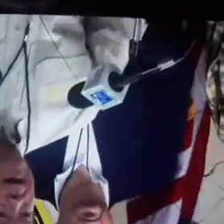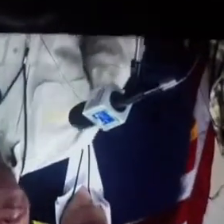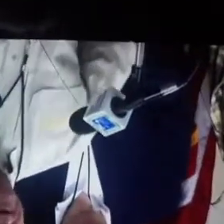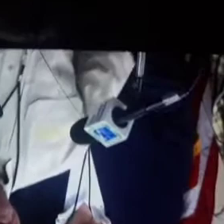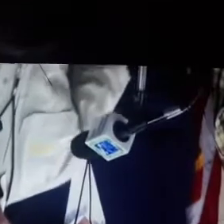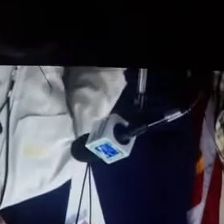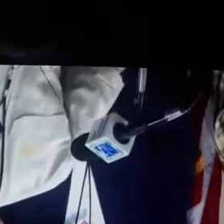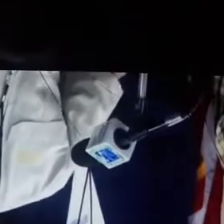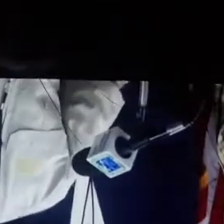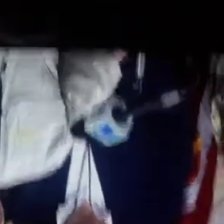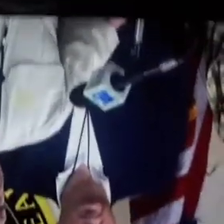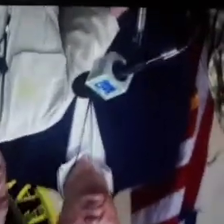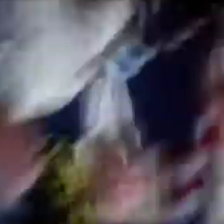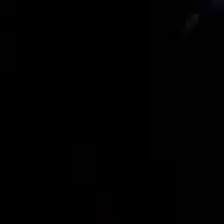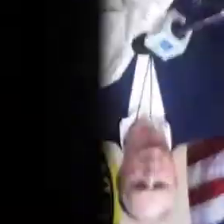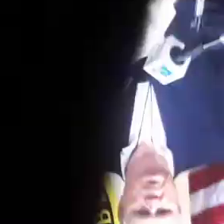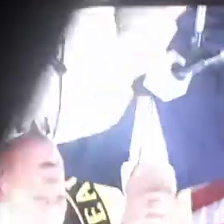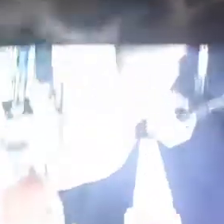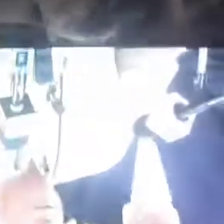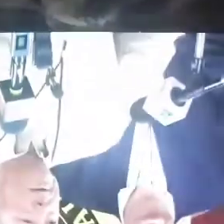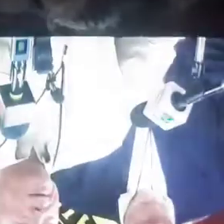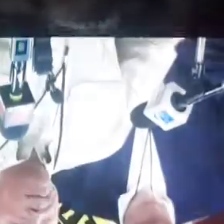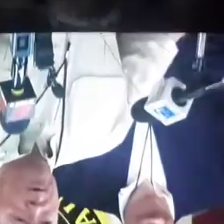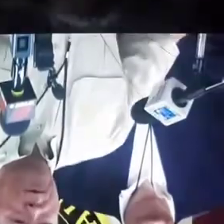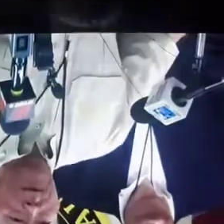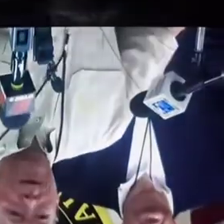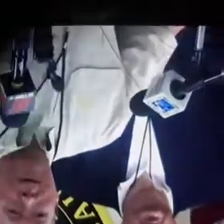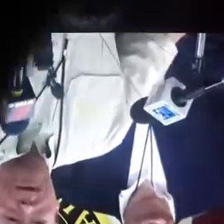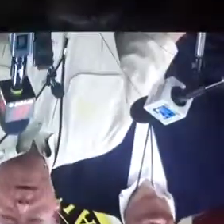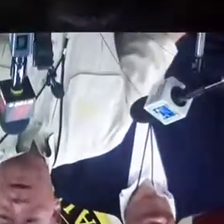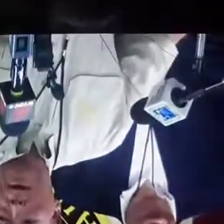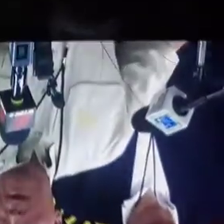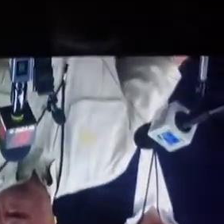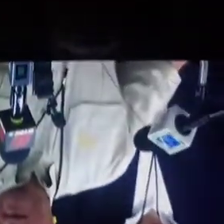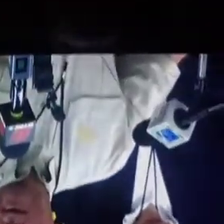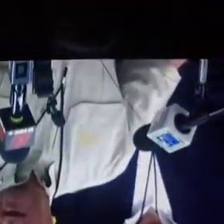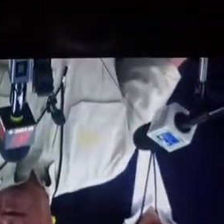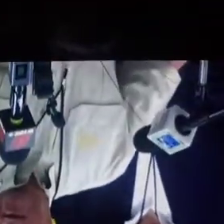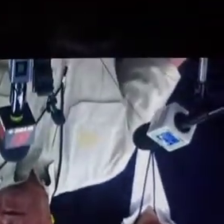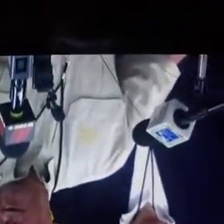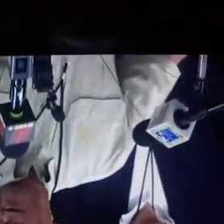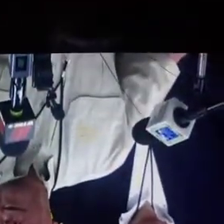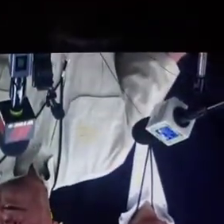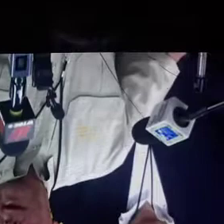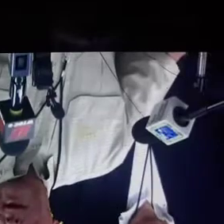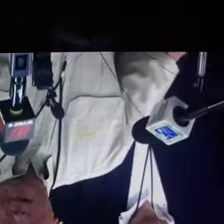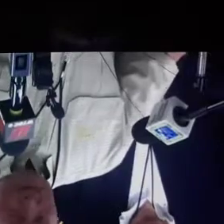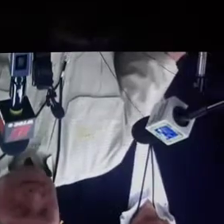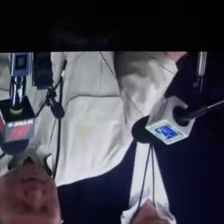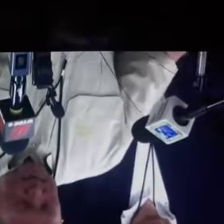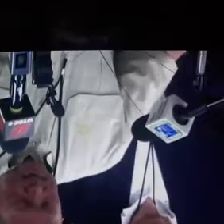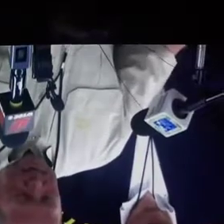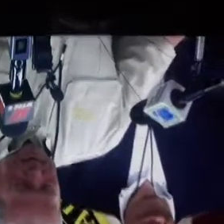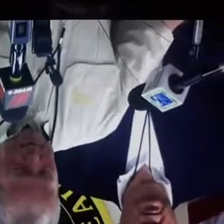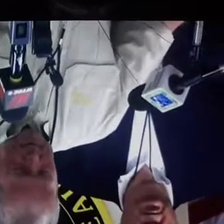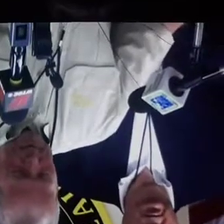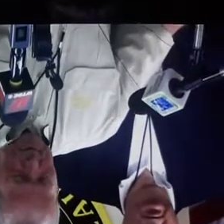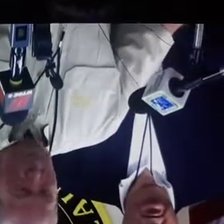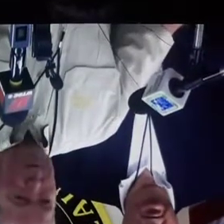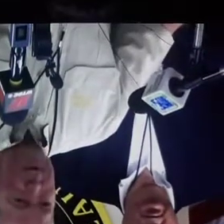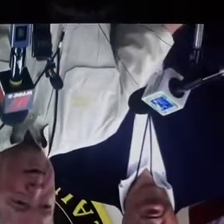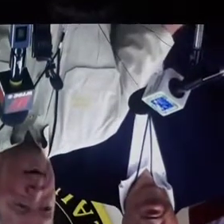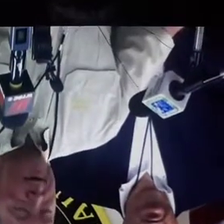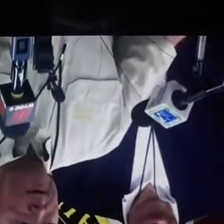Curfew has been signed. Awesome. Municipalities of Beaufort County and the County of Beaufort has signed